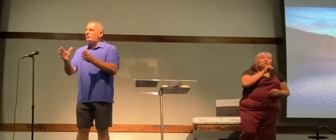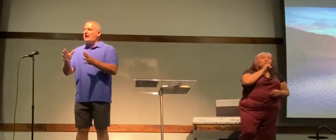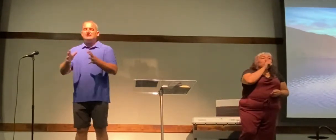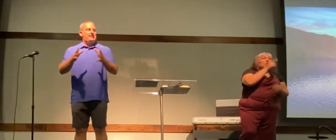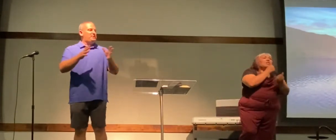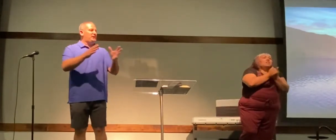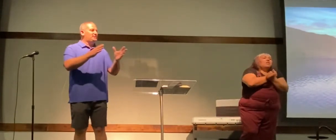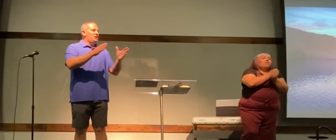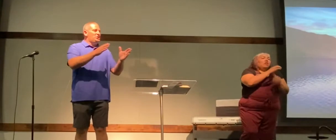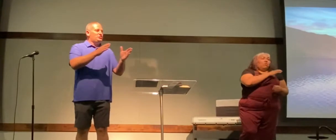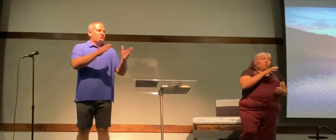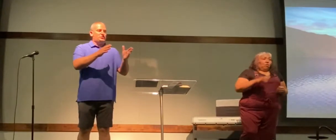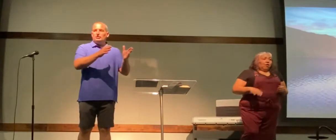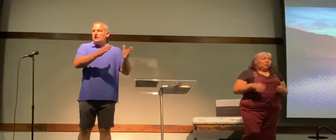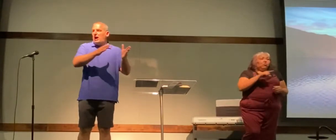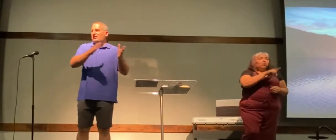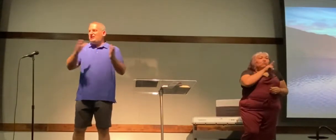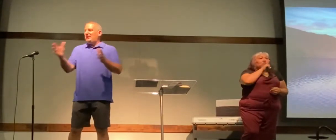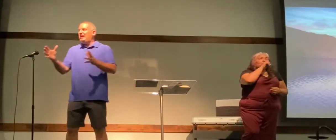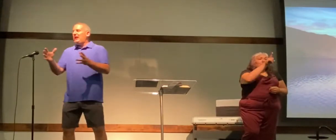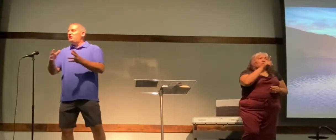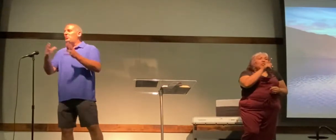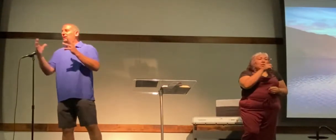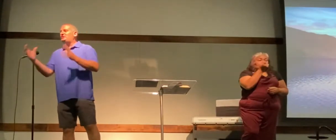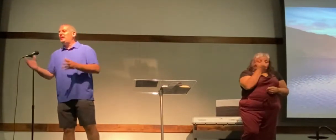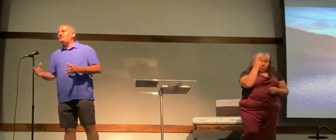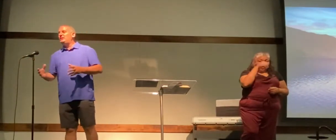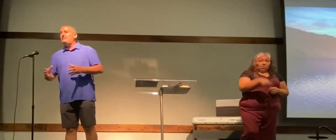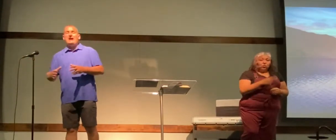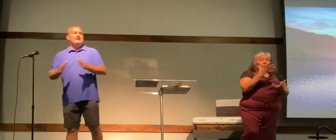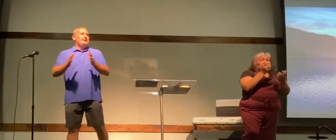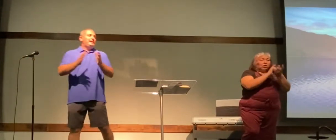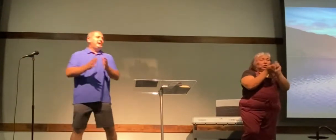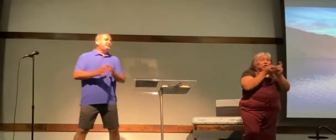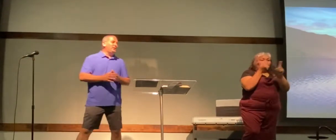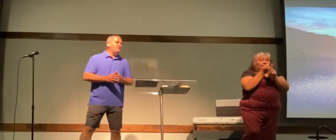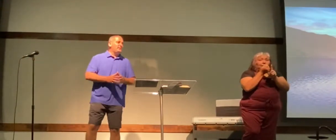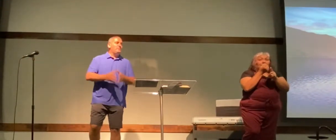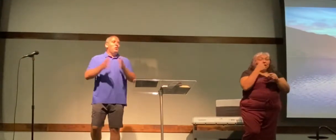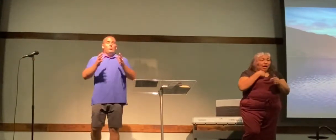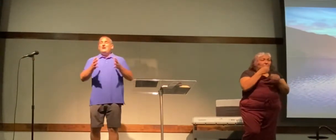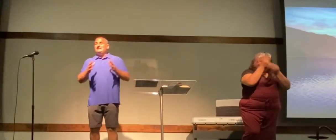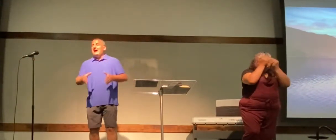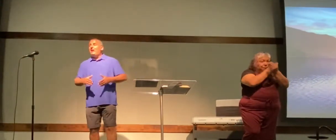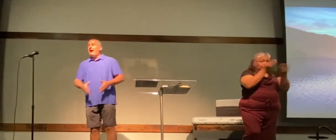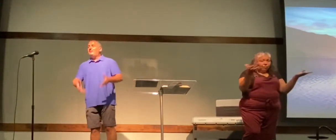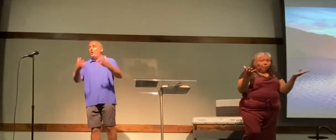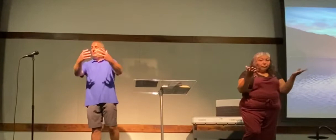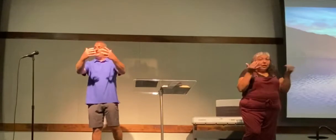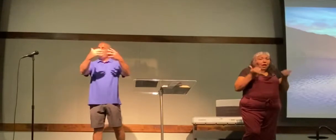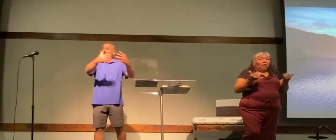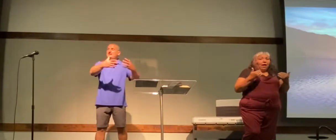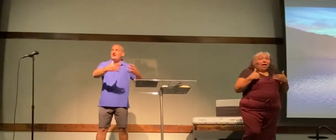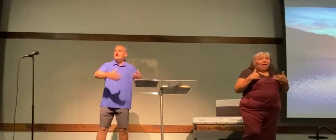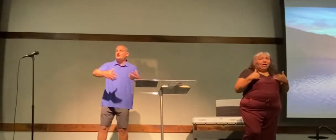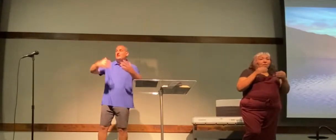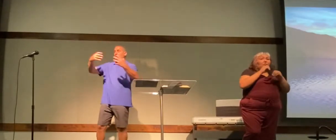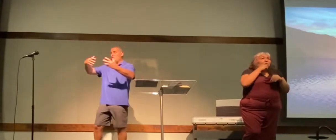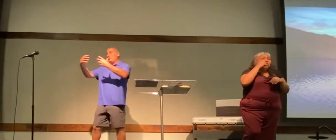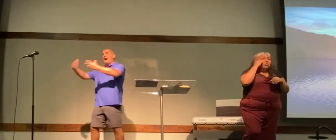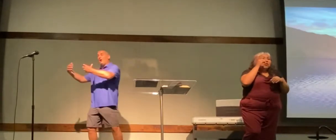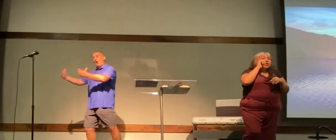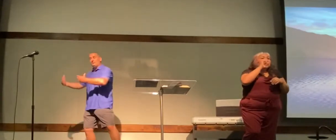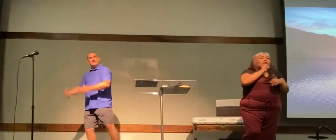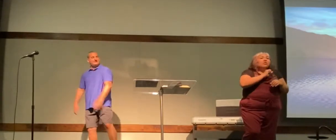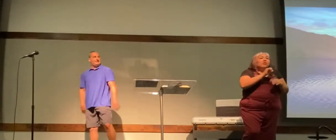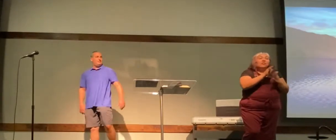loving Christ, and because you truly are getting it and you want to change the impact, can I tell you something? We now have homeless teenagers who